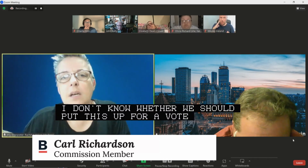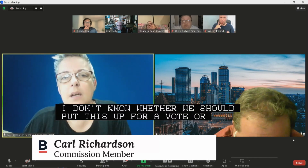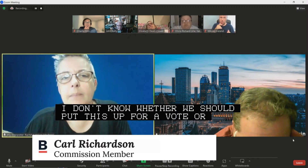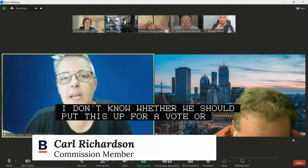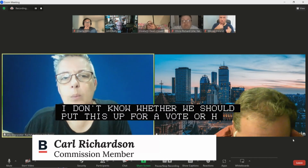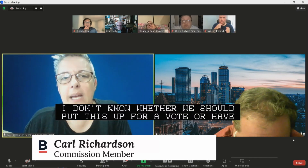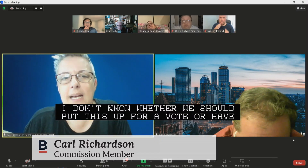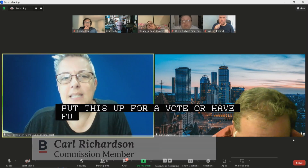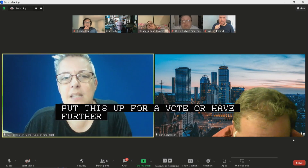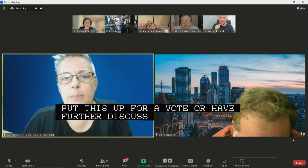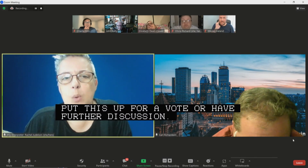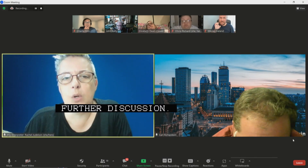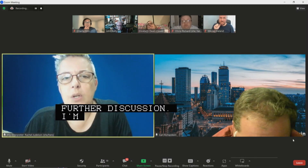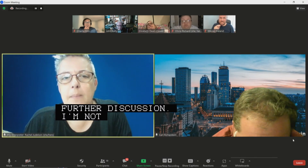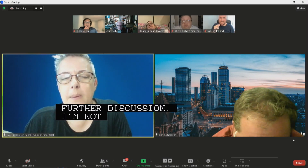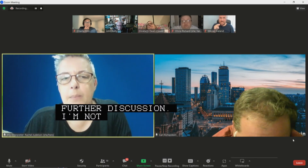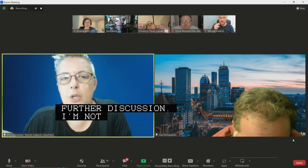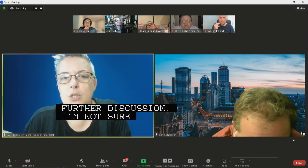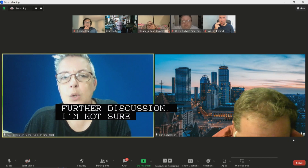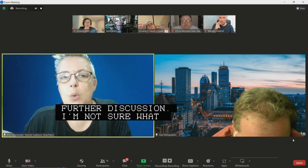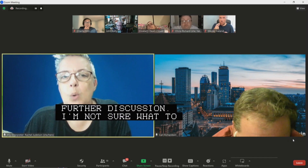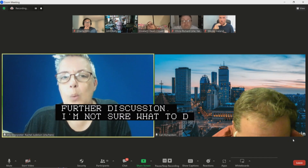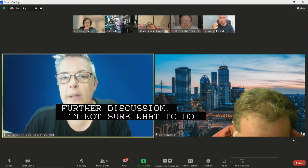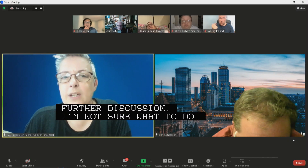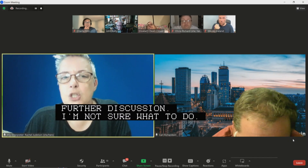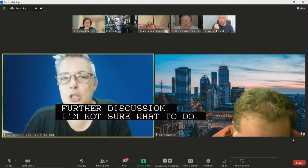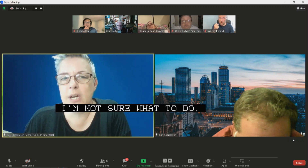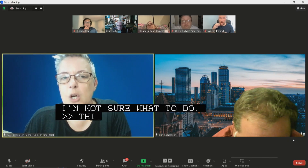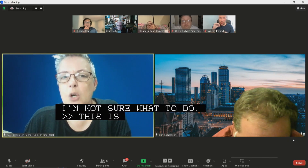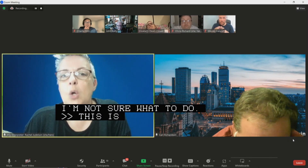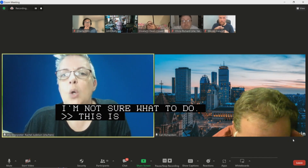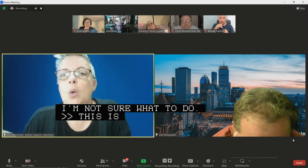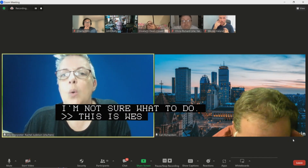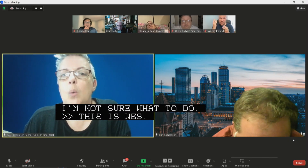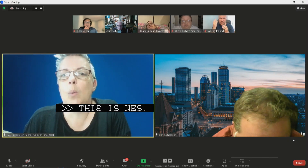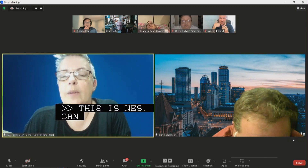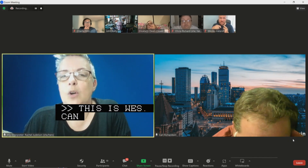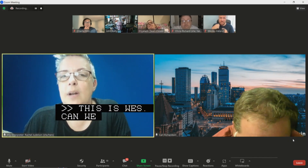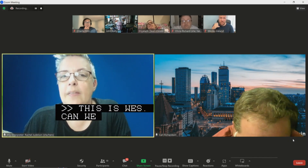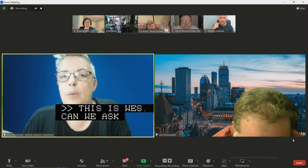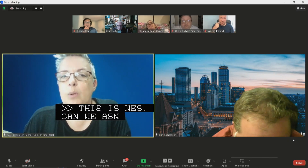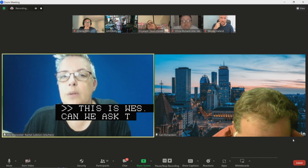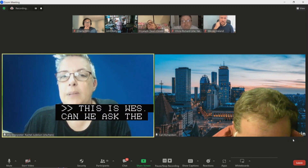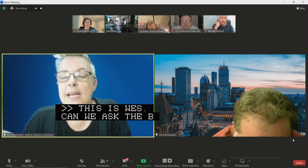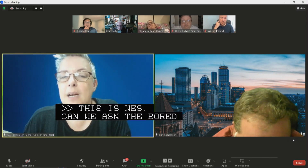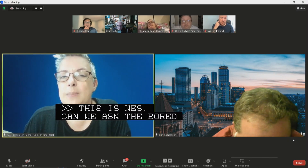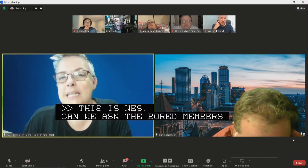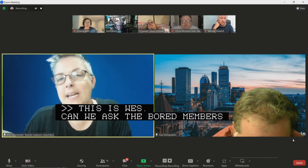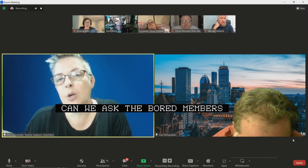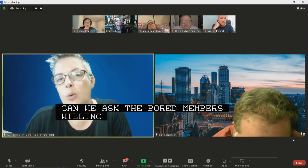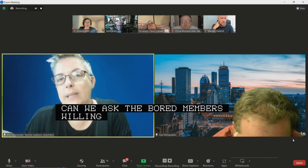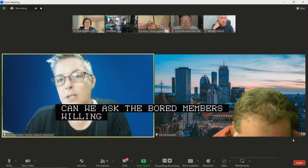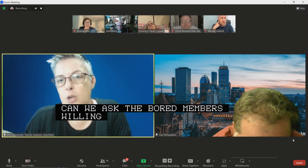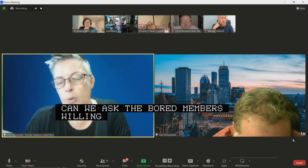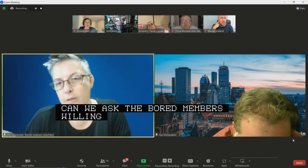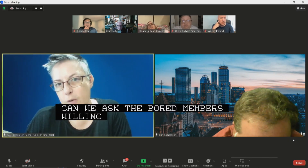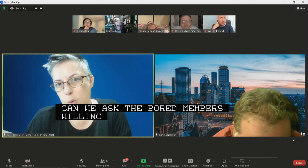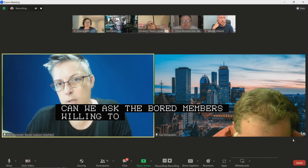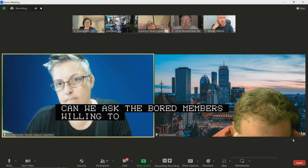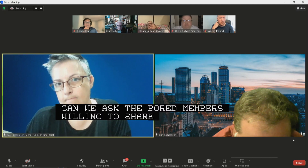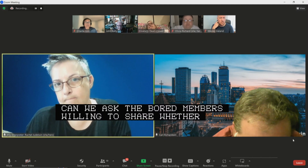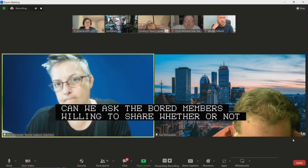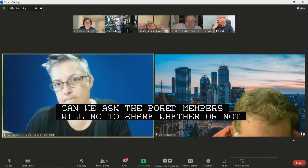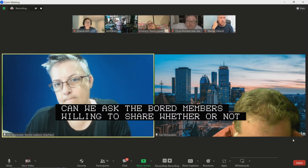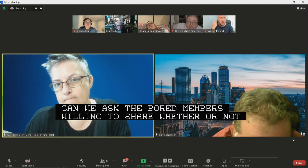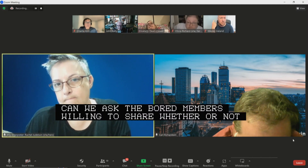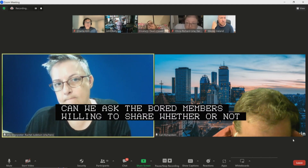Wes. Can we ask the board members who are willing to share whether or not they would plan on abstaining or would like to hold the vote?